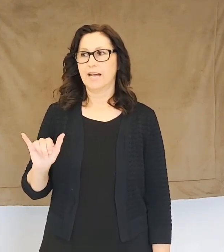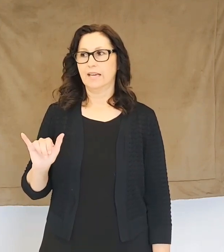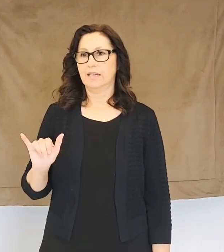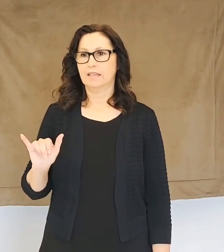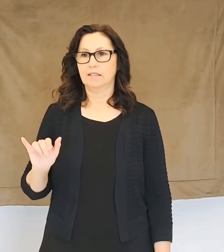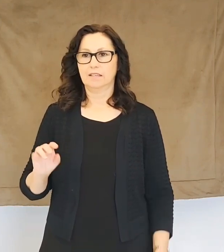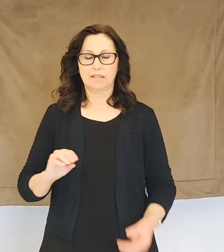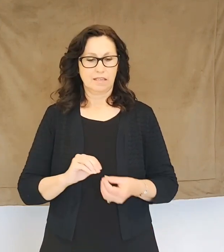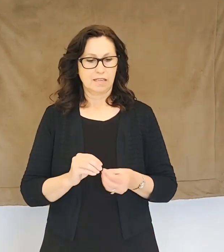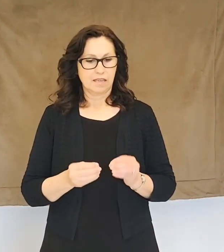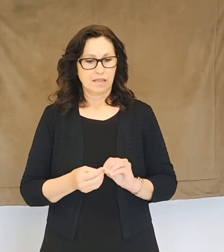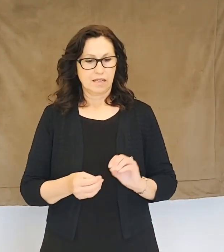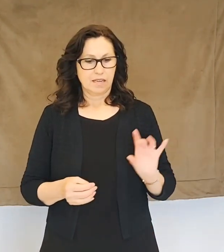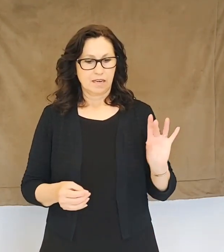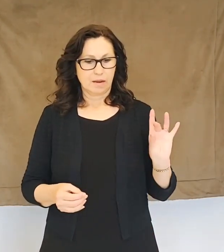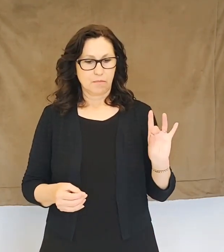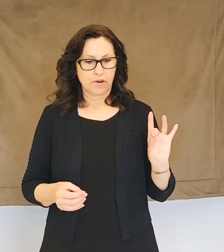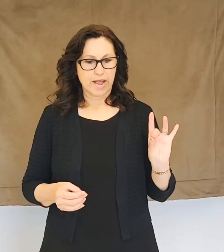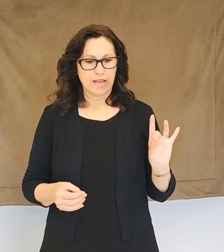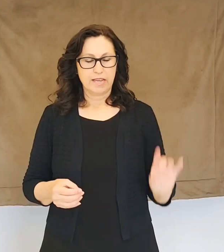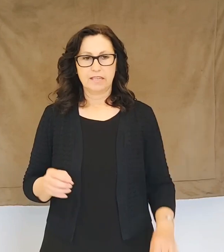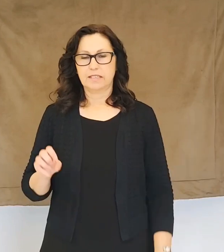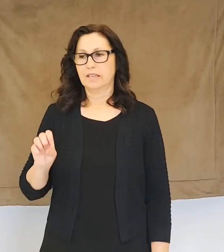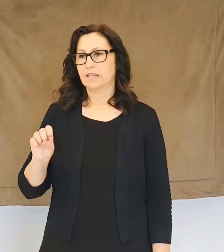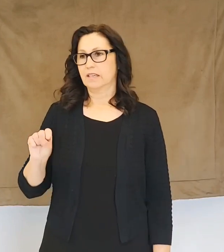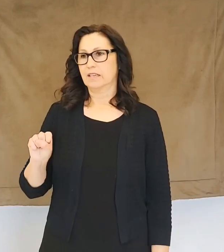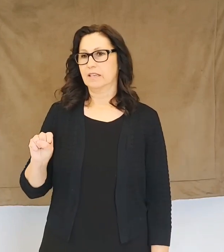guy. Number eight,